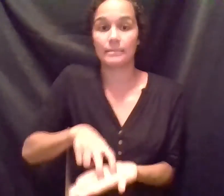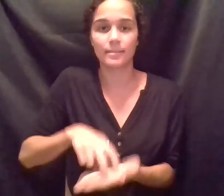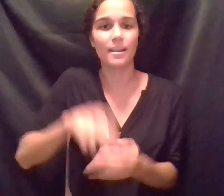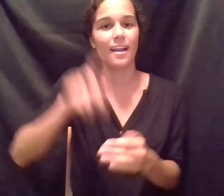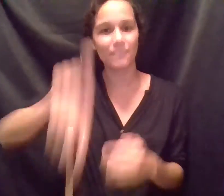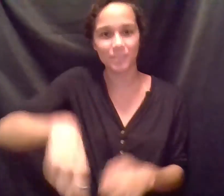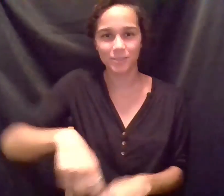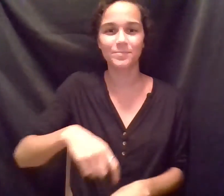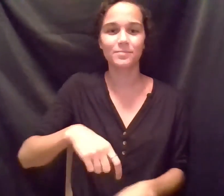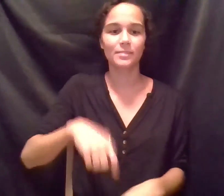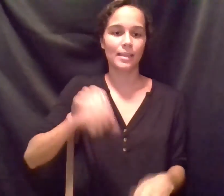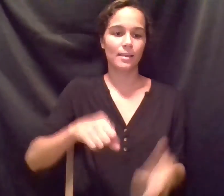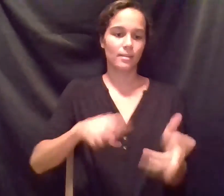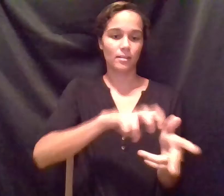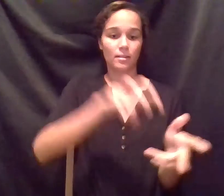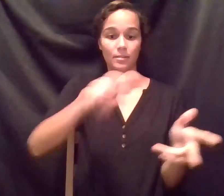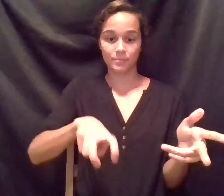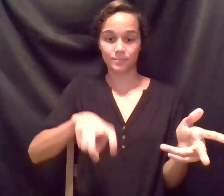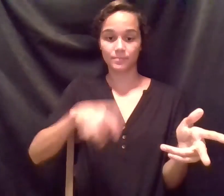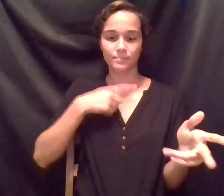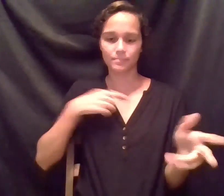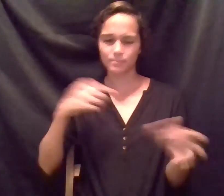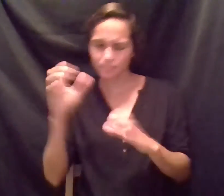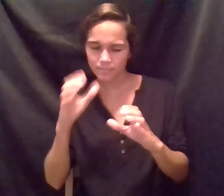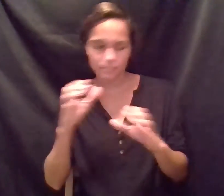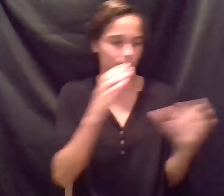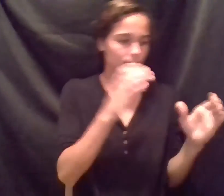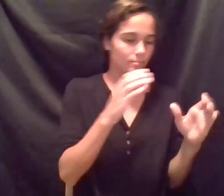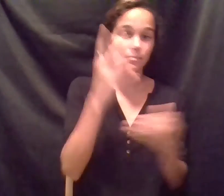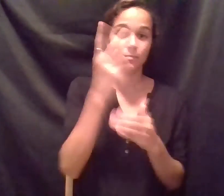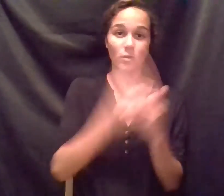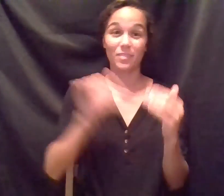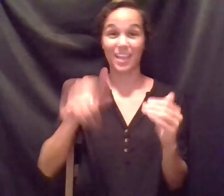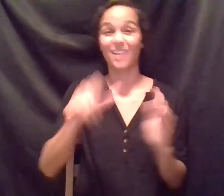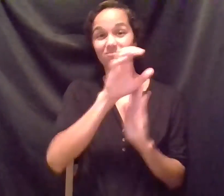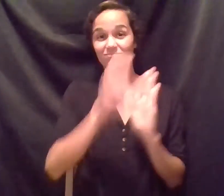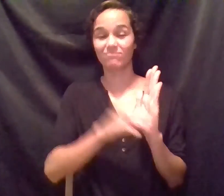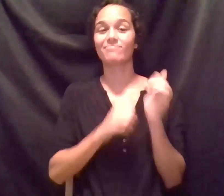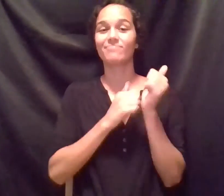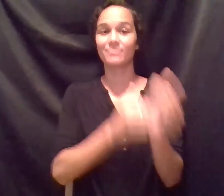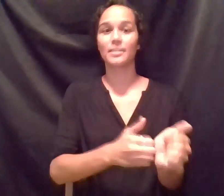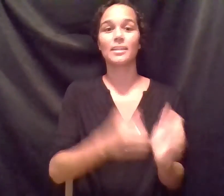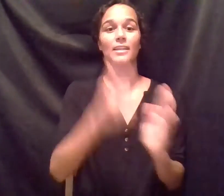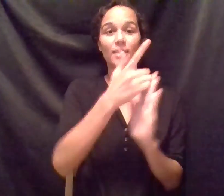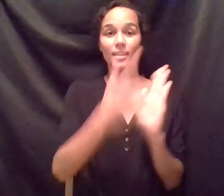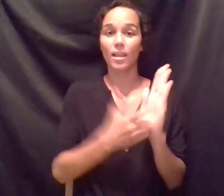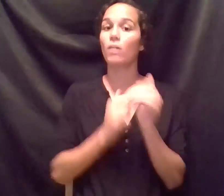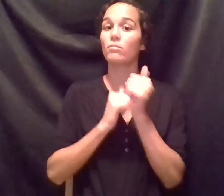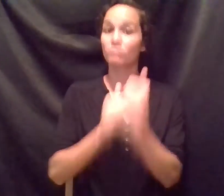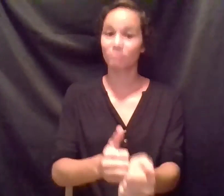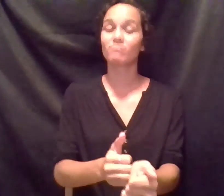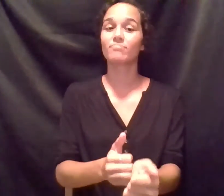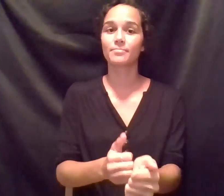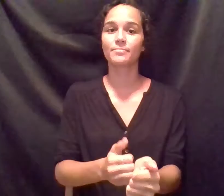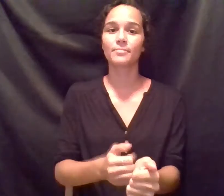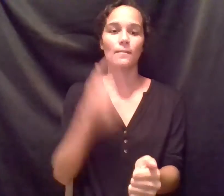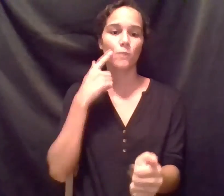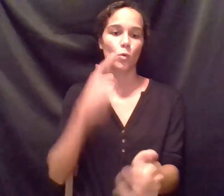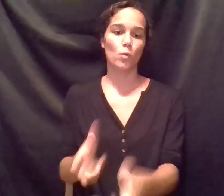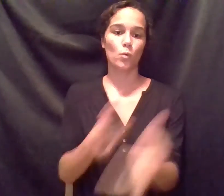and 100% constitutional. And at a traffic stop, they are allowed to detain you for a reasonable amount of time